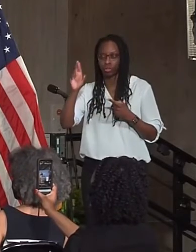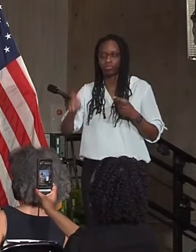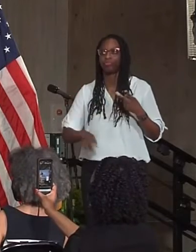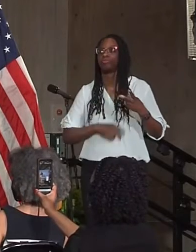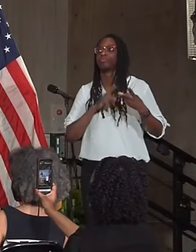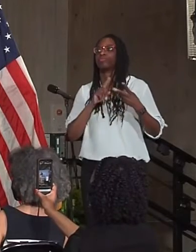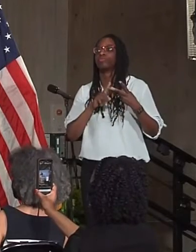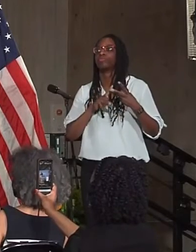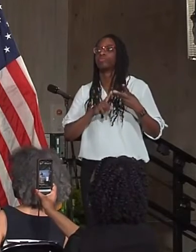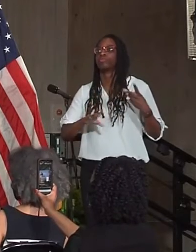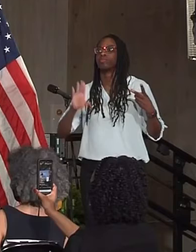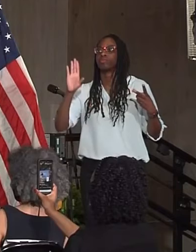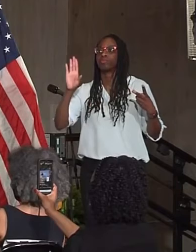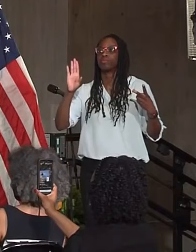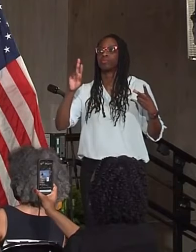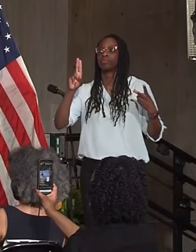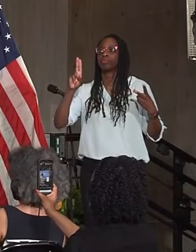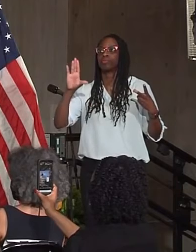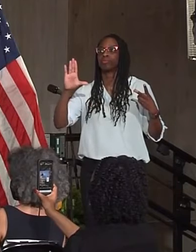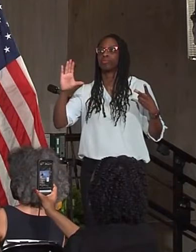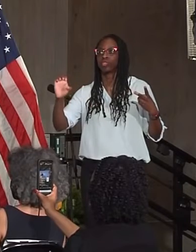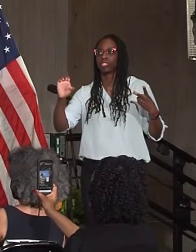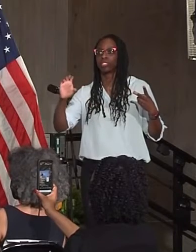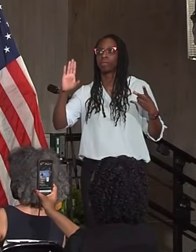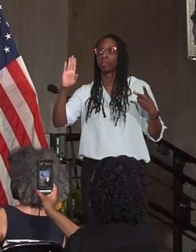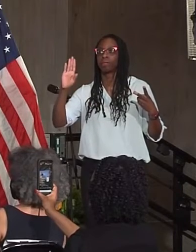Bruce Bowling,